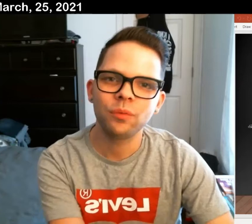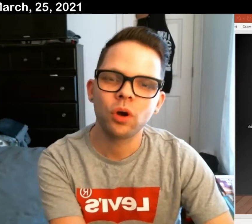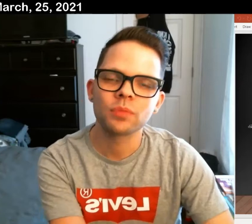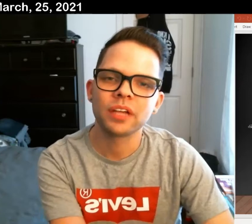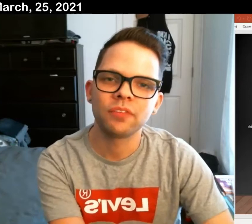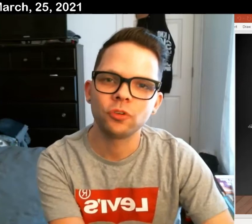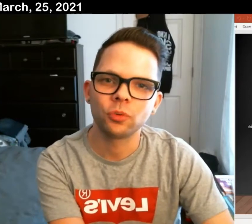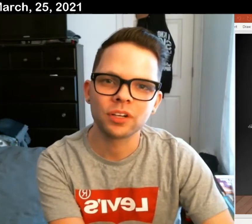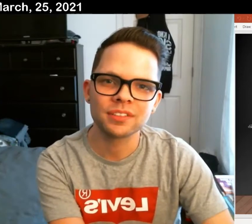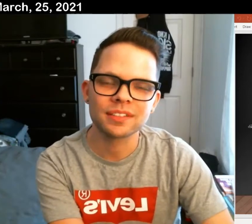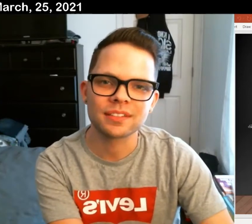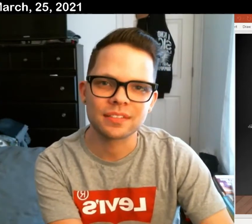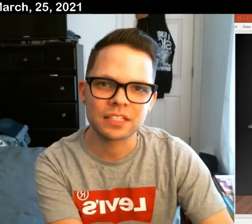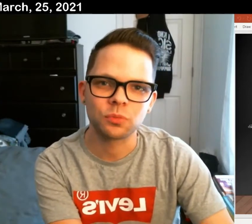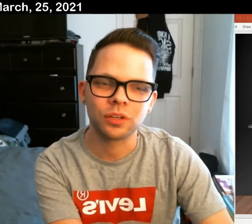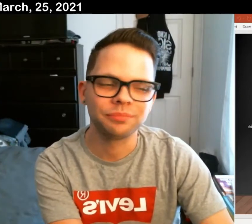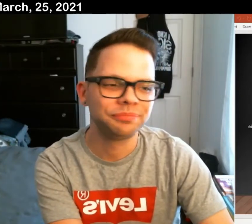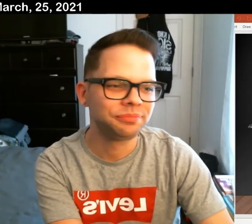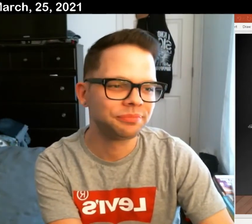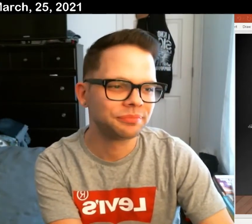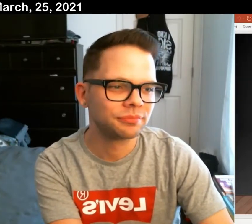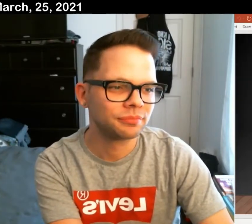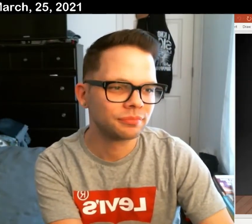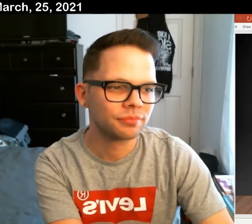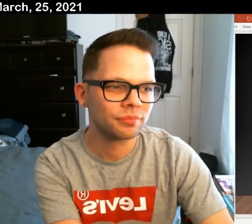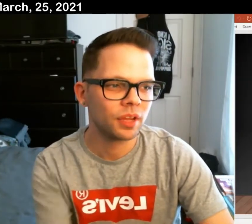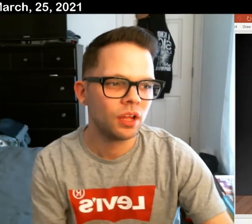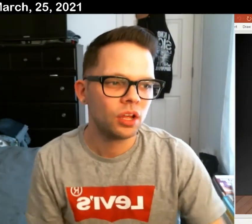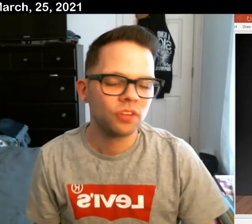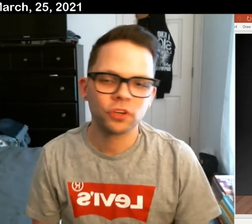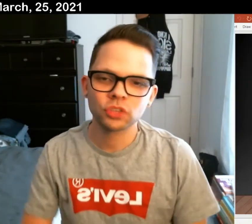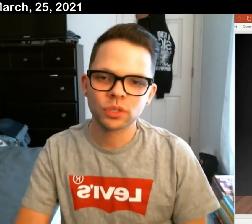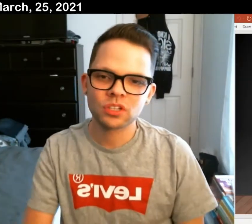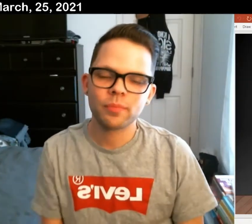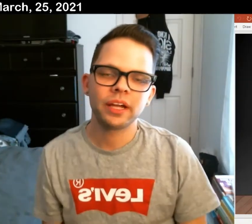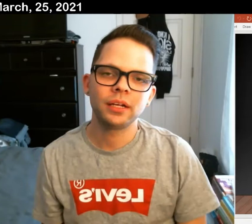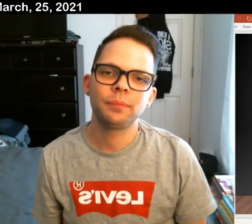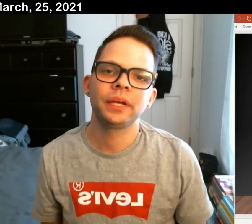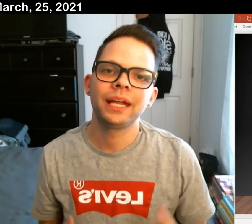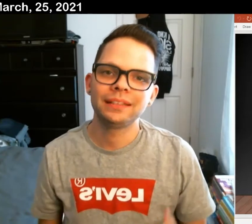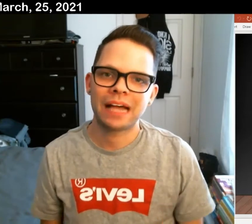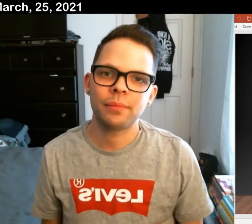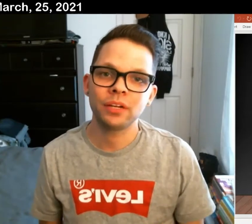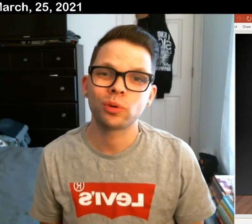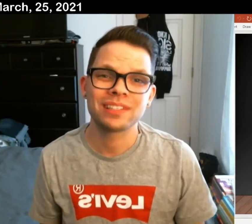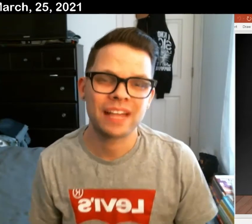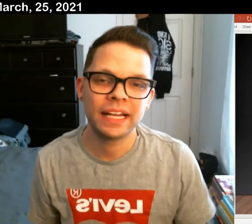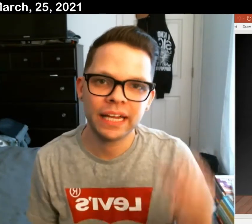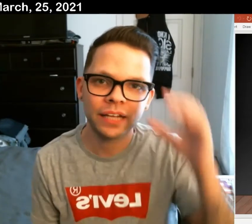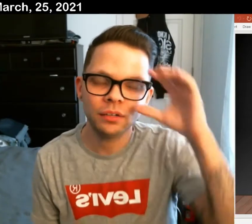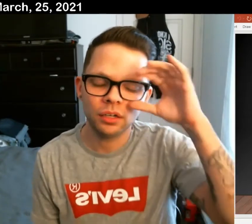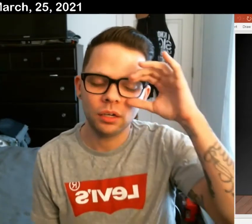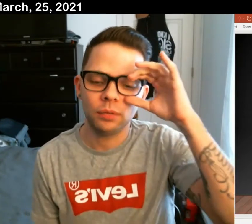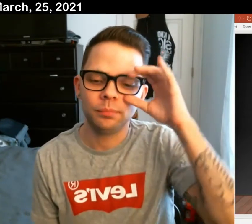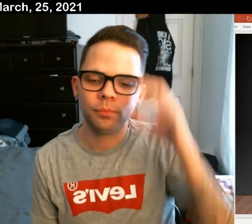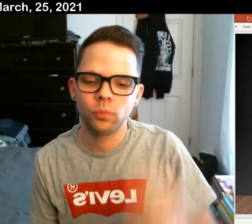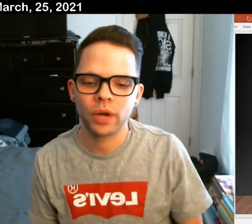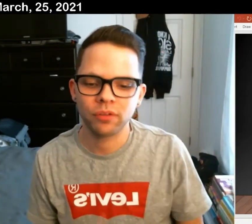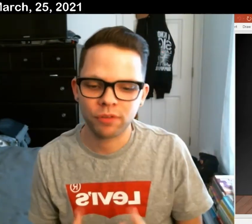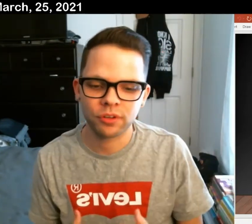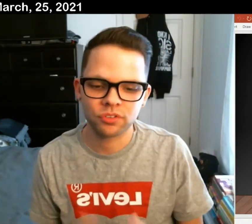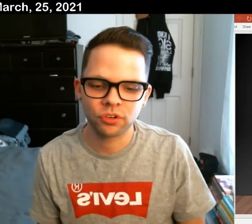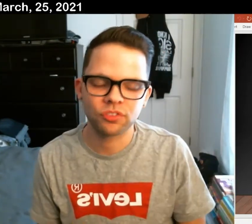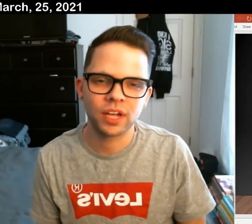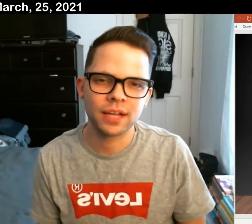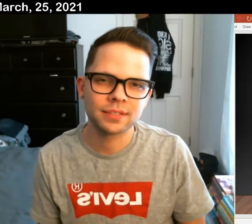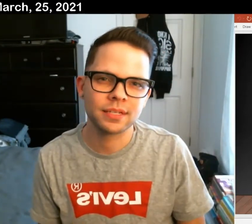Hi and welcome to Handful of Words. This is lesson 1. First, we're going to start by picking a dominant or assigning hand. When I